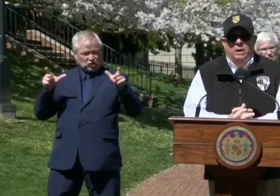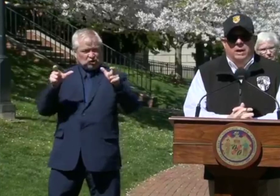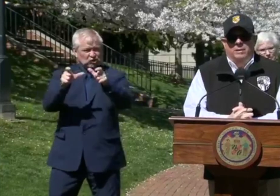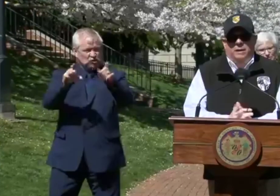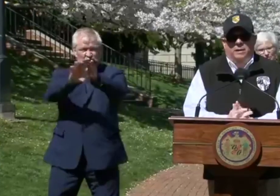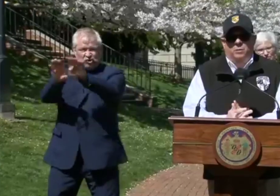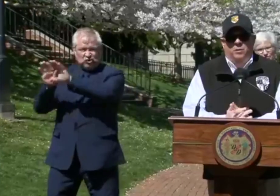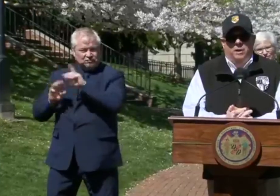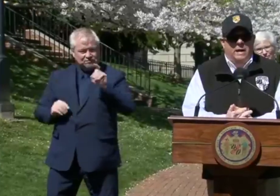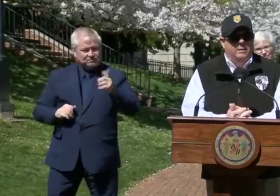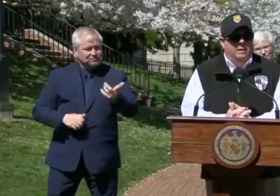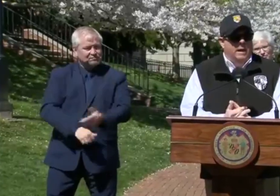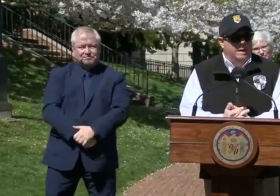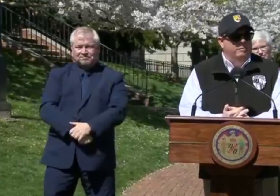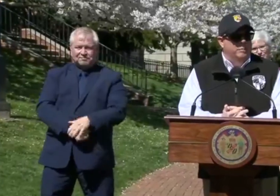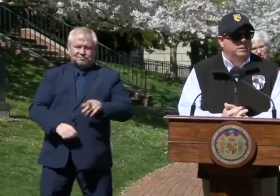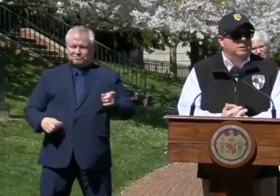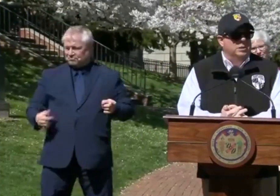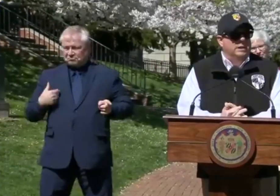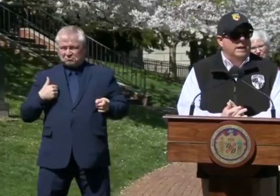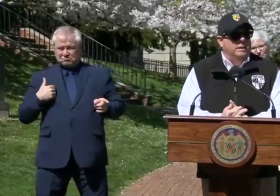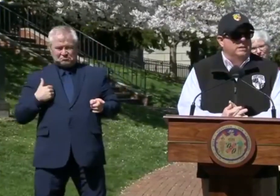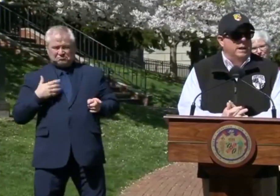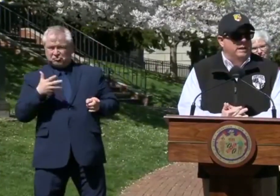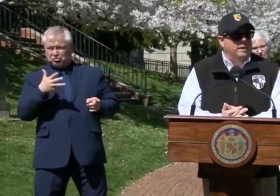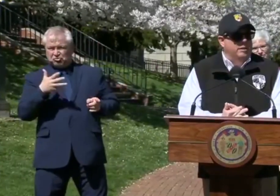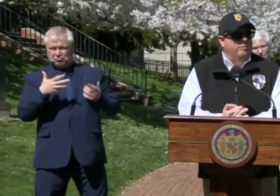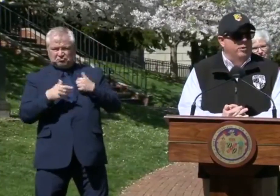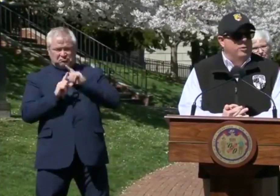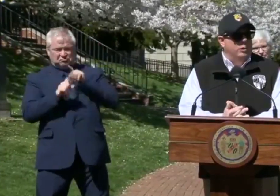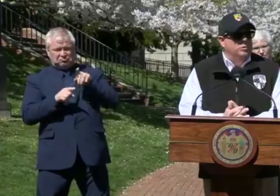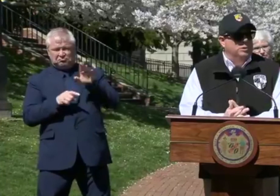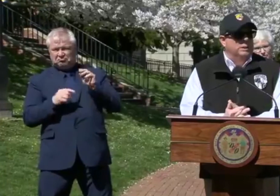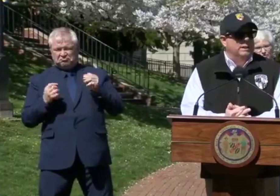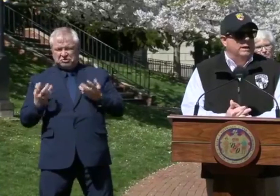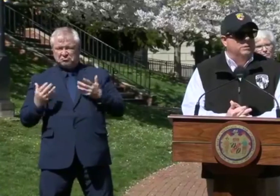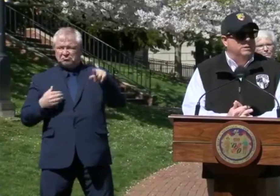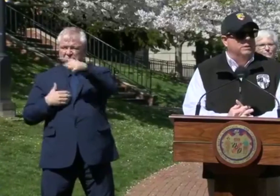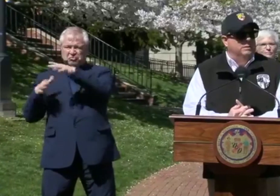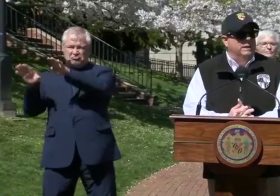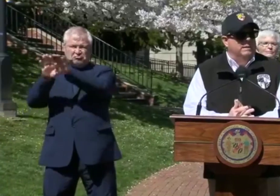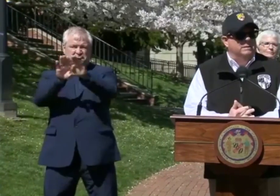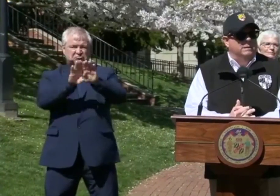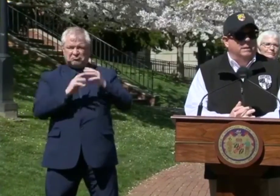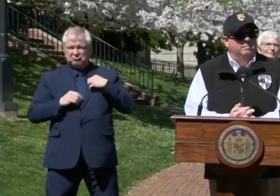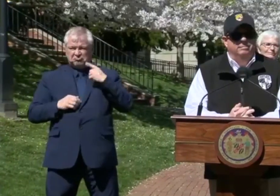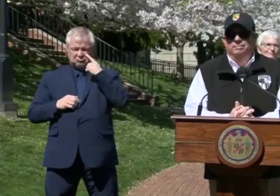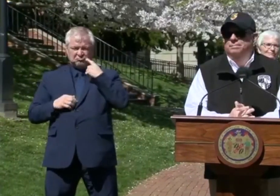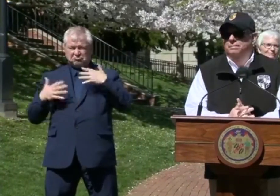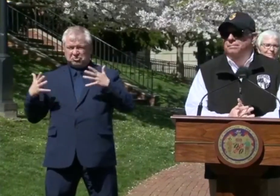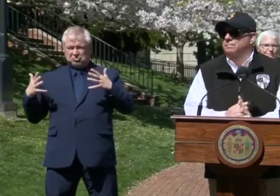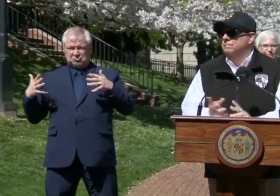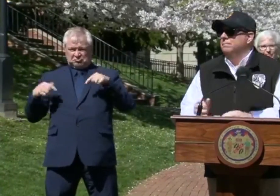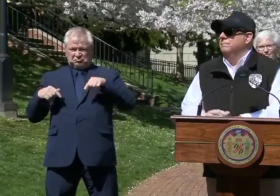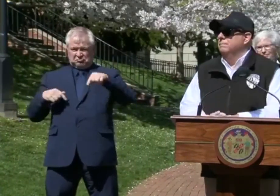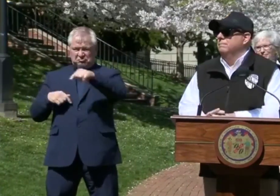Well, so I think we've already got a lot of businesses shut down in the state, and I think further ones will shut down as a result of the actions today.